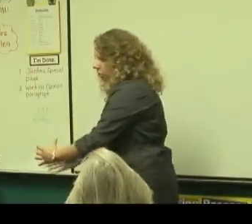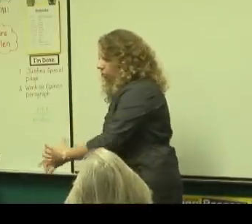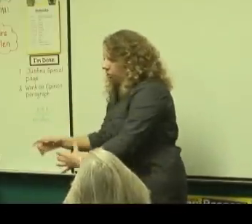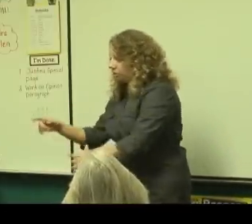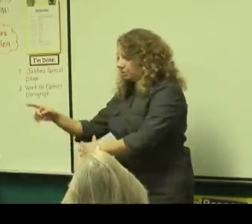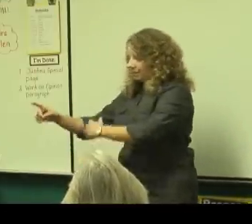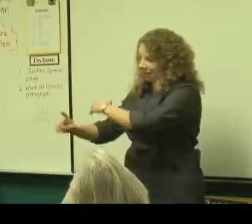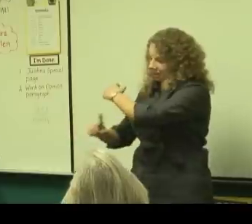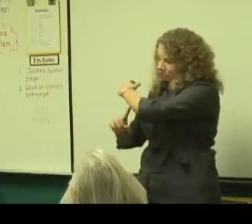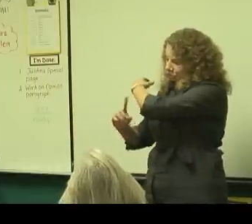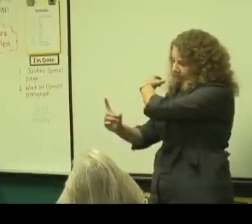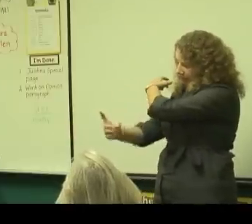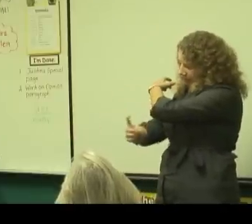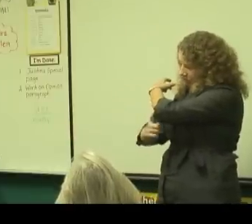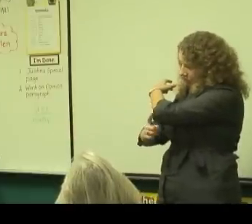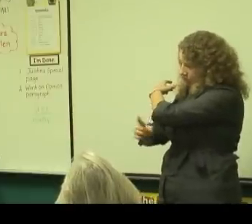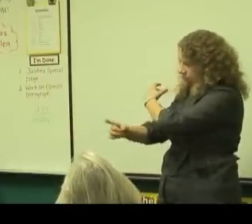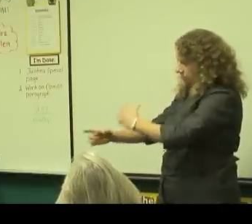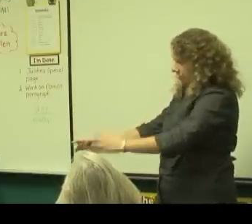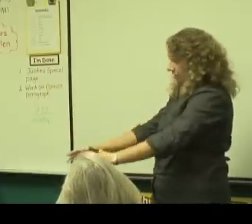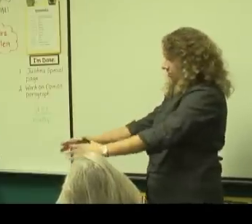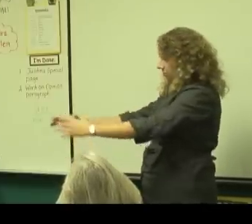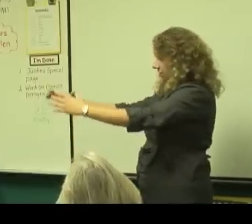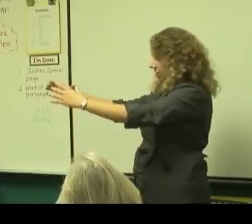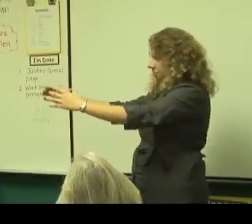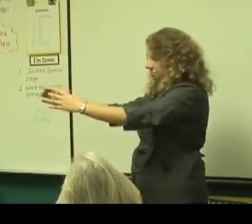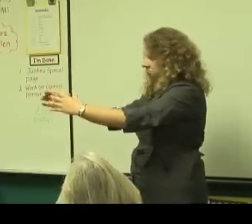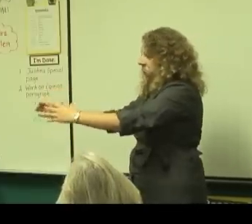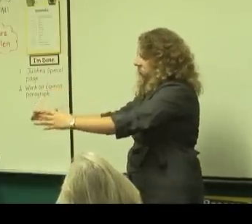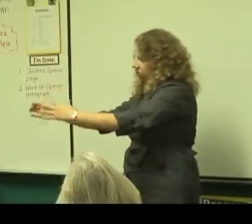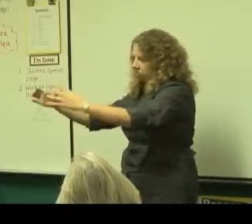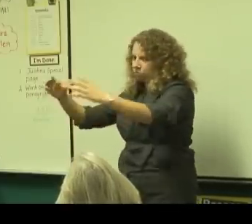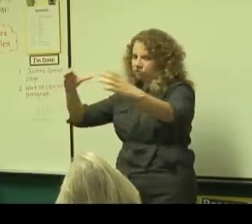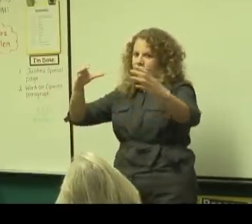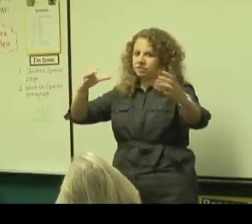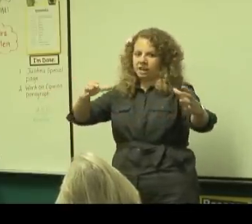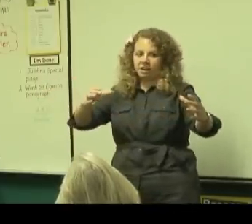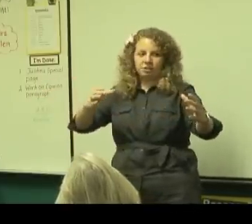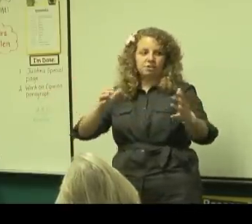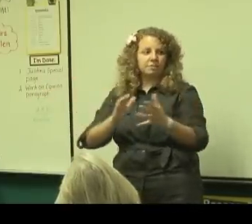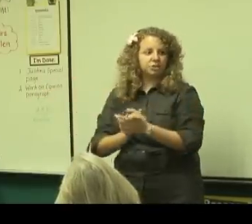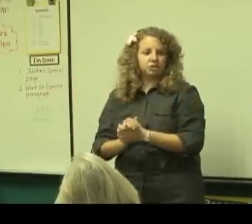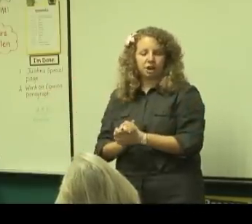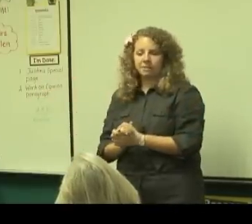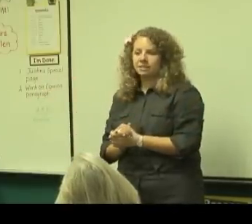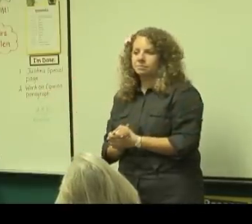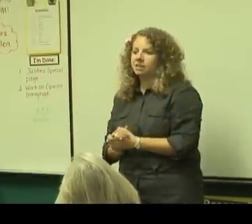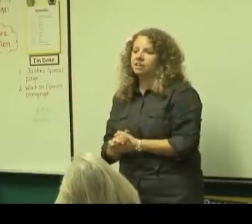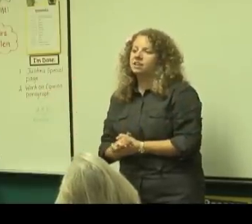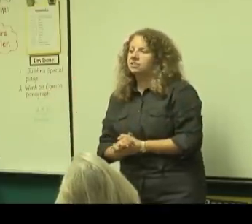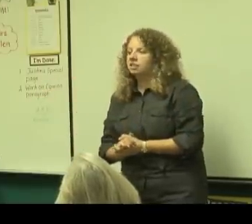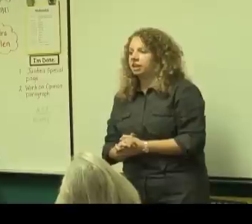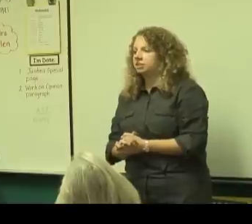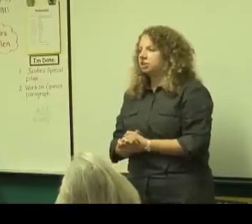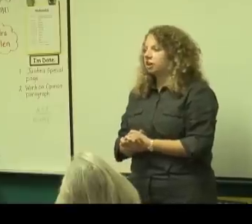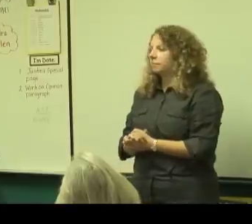Or you could say the trash, the can right there, move it over there. Or if I'm describing something, then I can talk